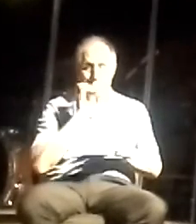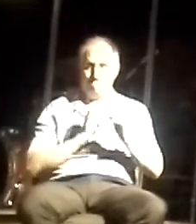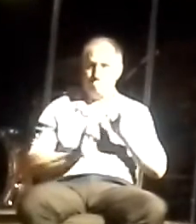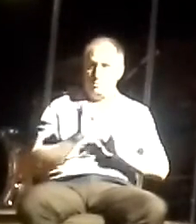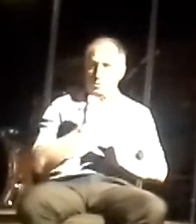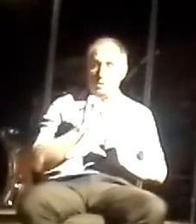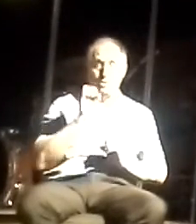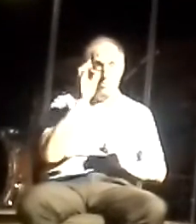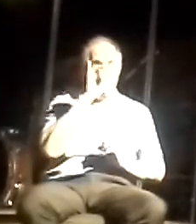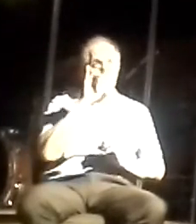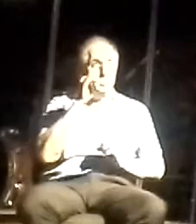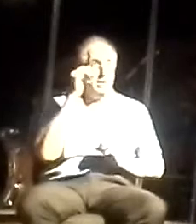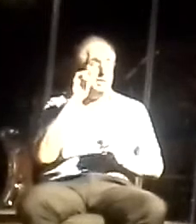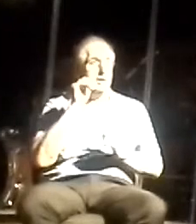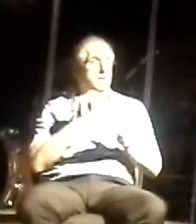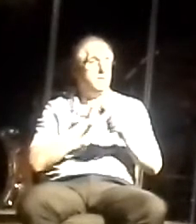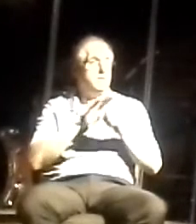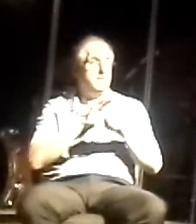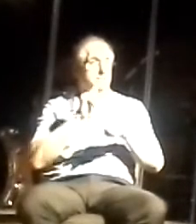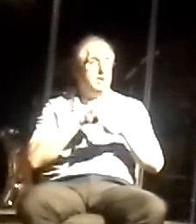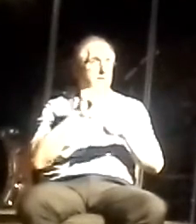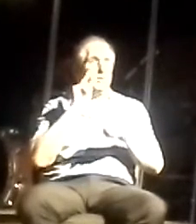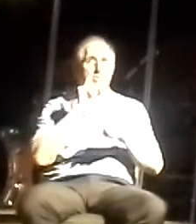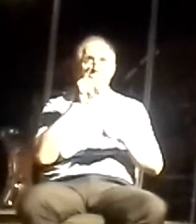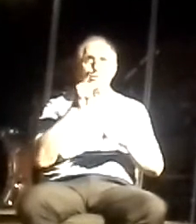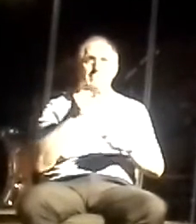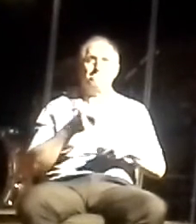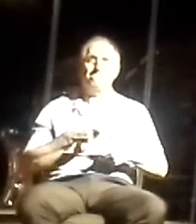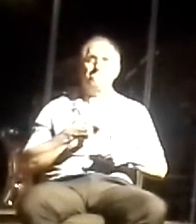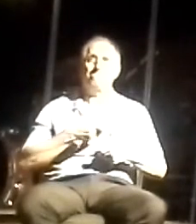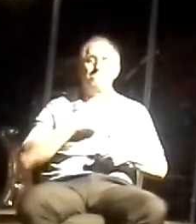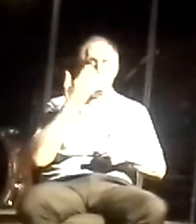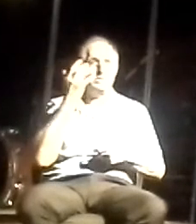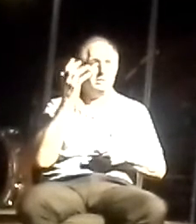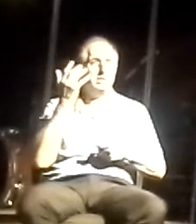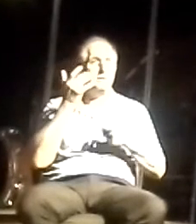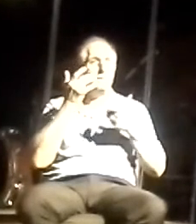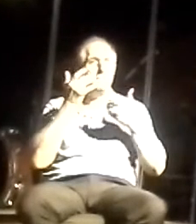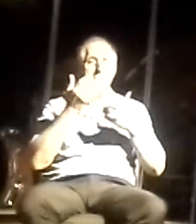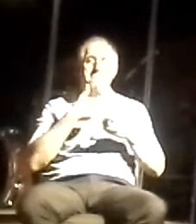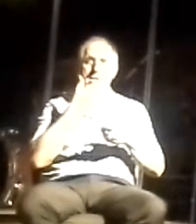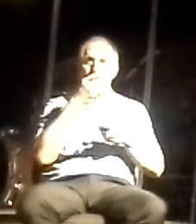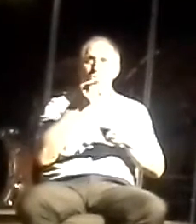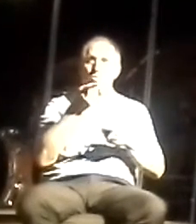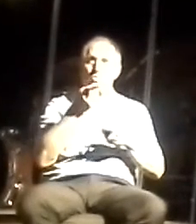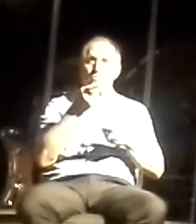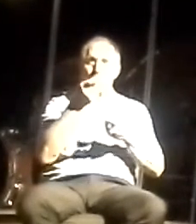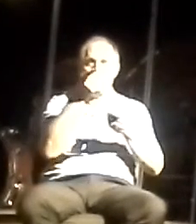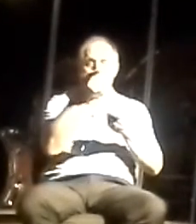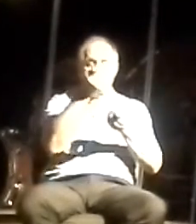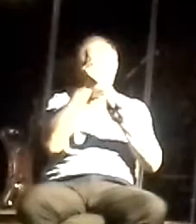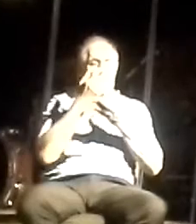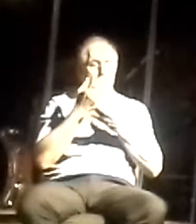emotion. The fool hasn't spent enough time finding out why they're really upset. They just get mad at you for loving them enough to tell them the truth.